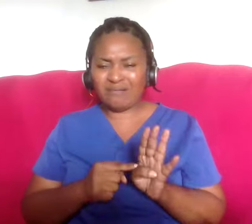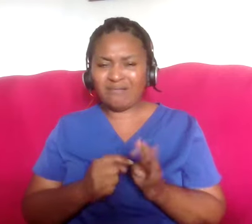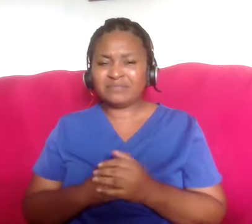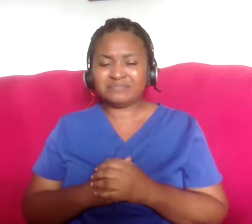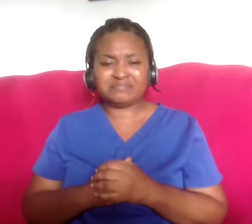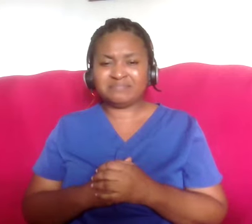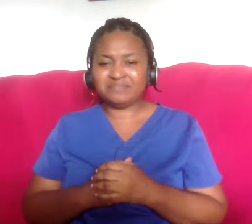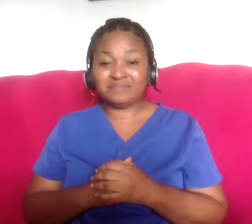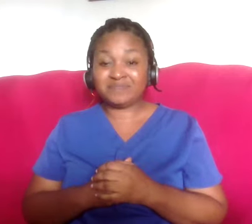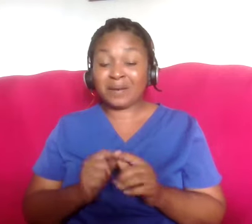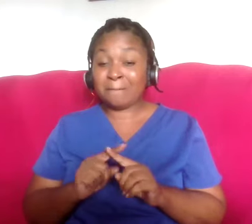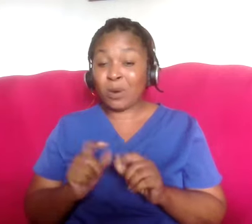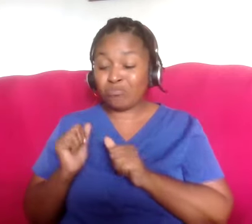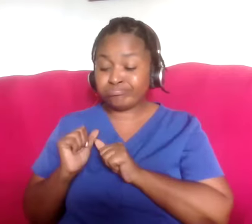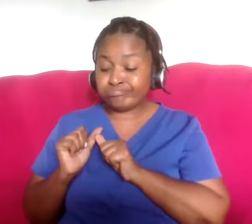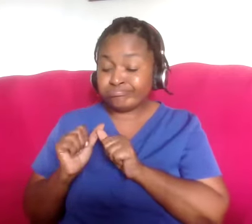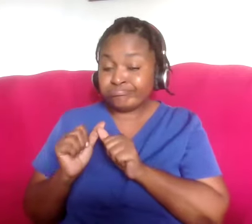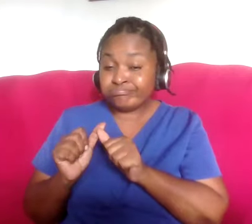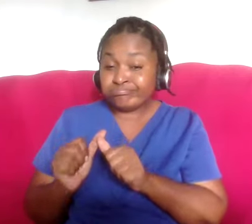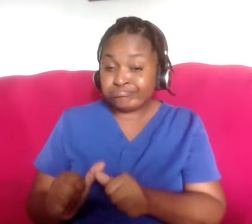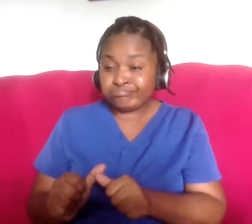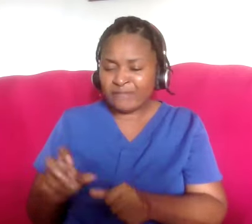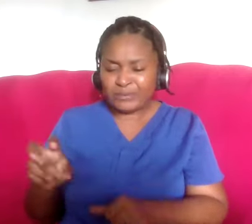but a continuation of the journey